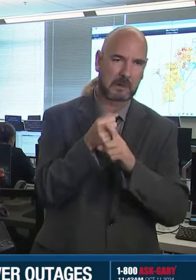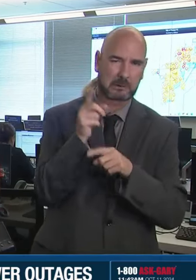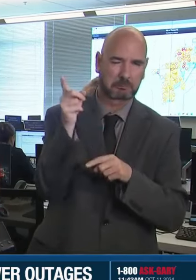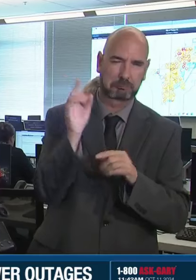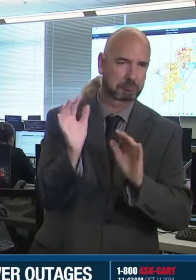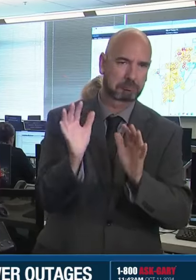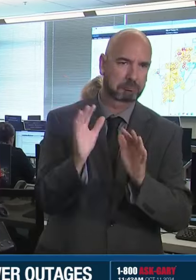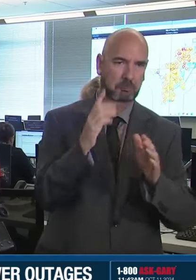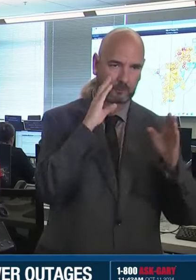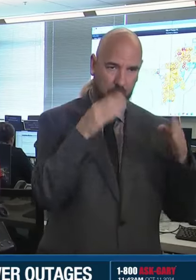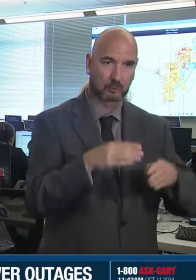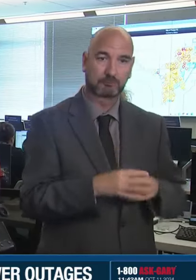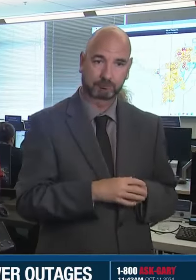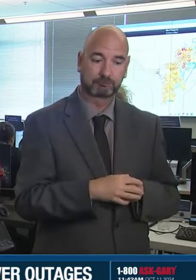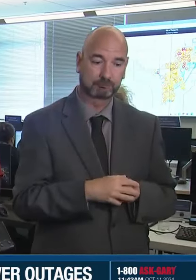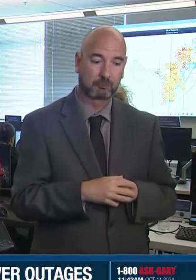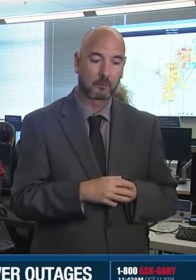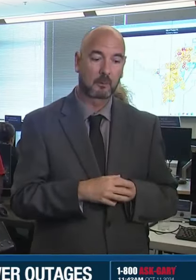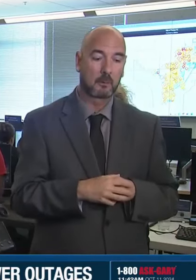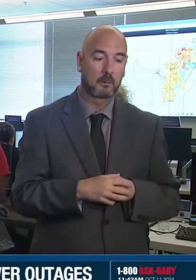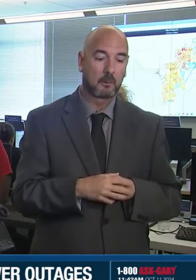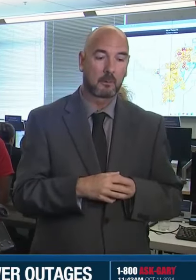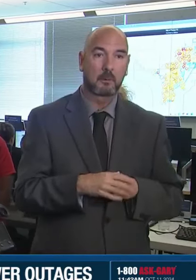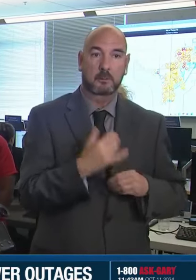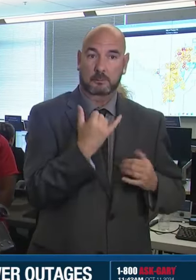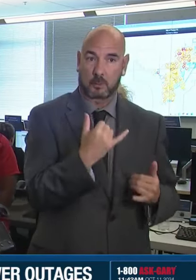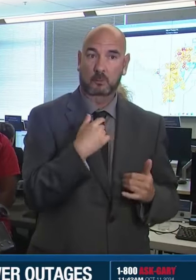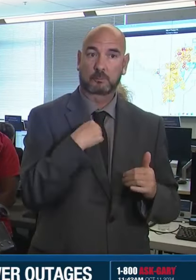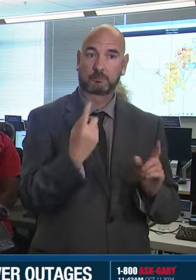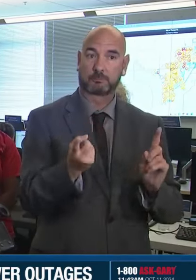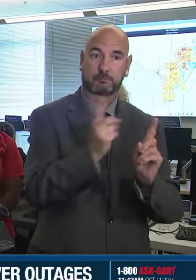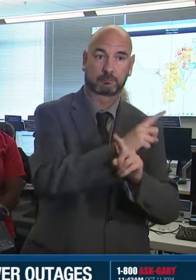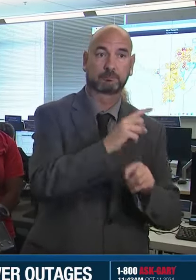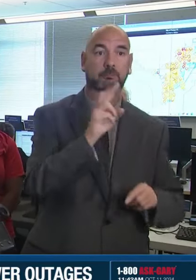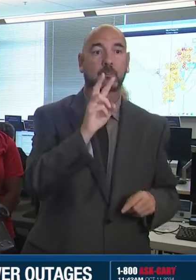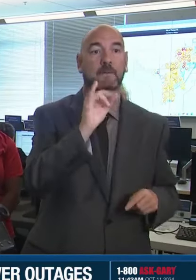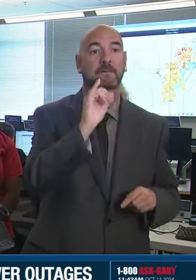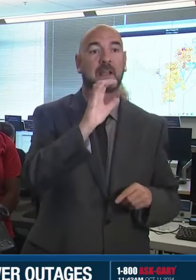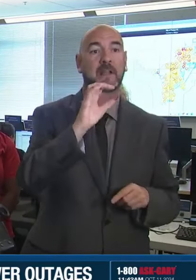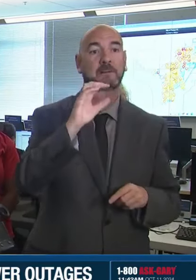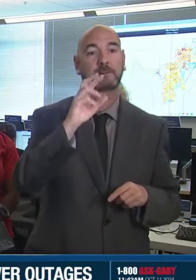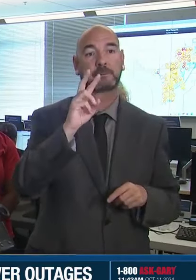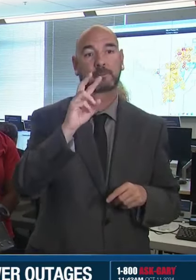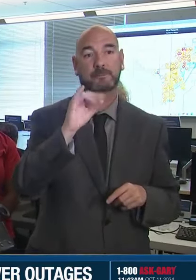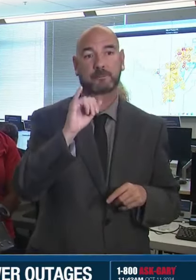All right, with that, I am going to bring up Vic Bede, who is Mobility and Stormwater.